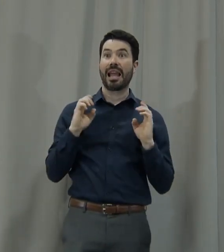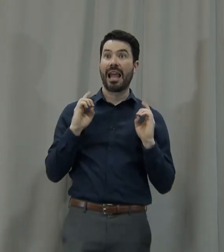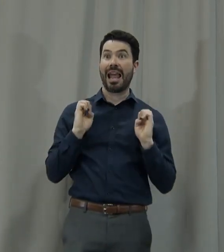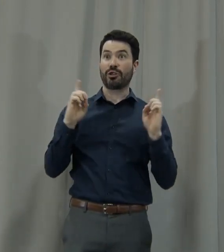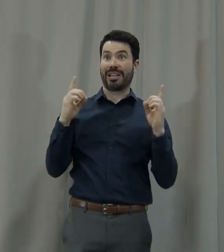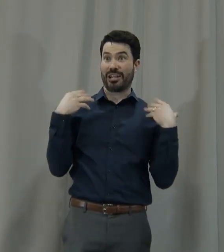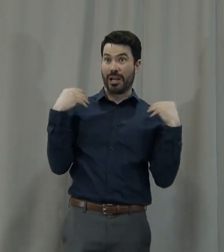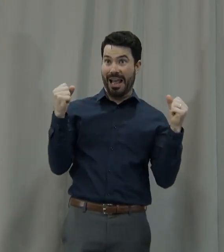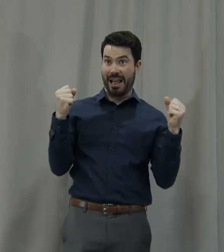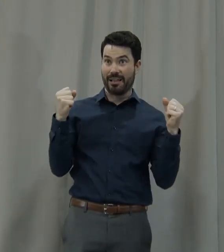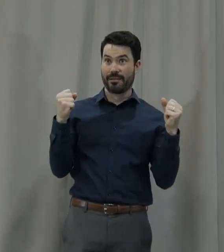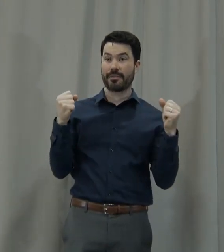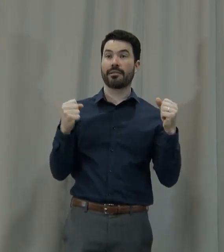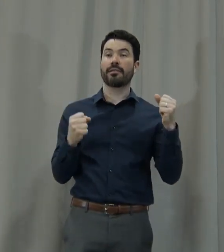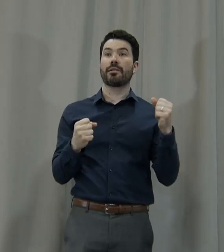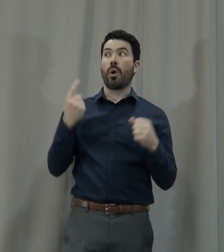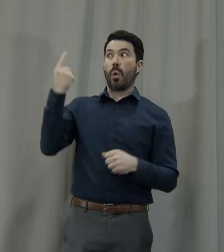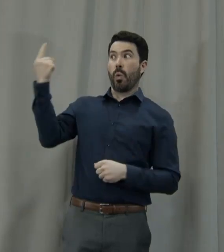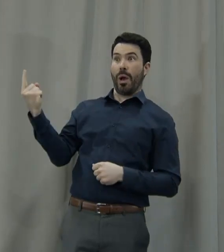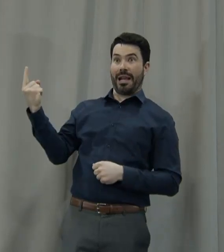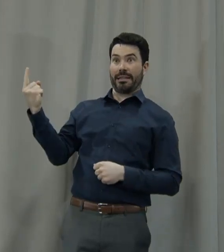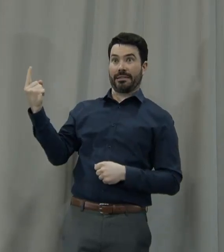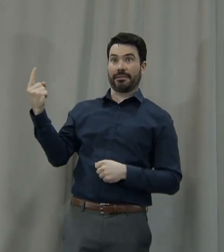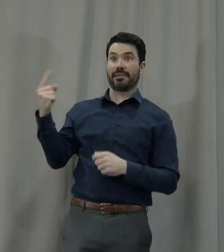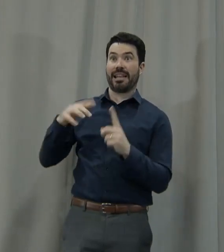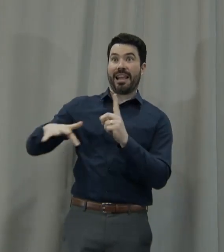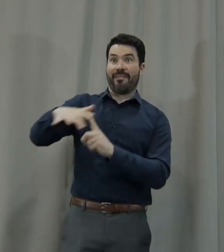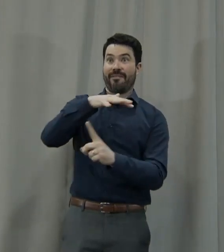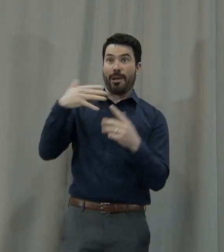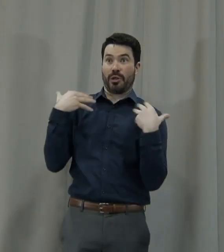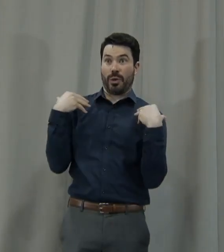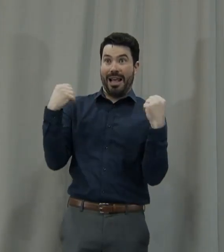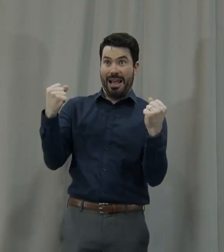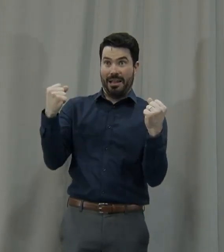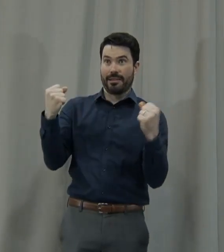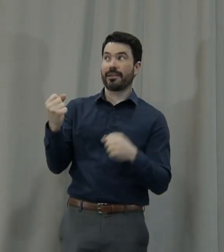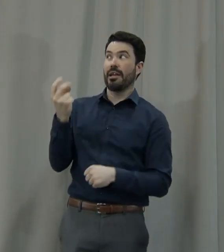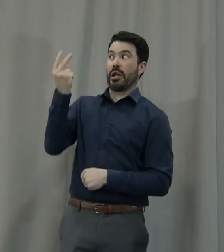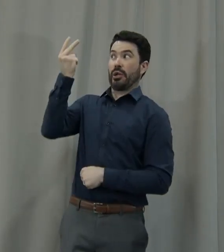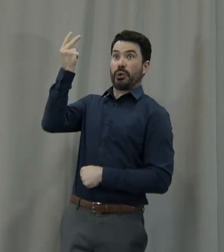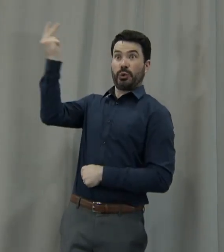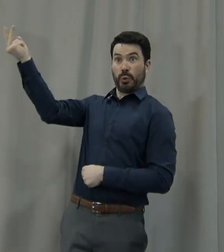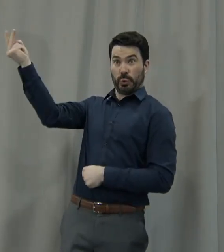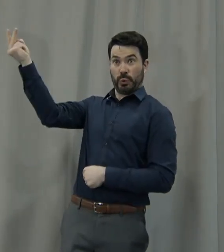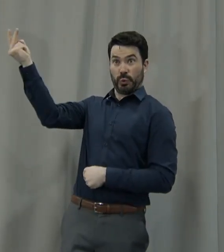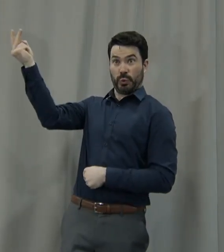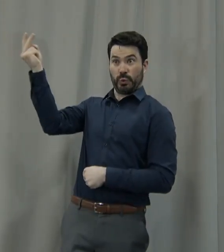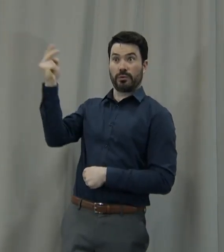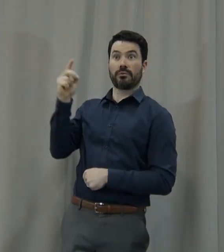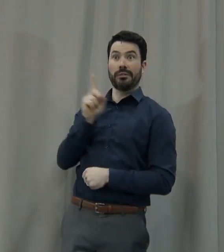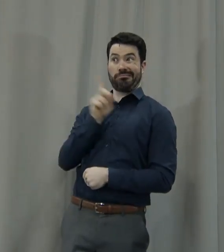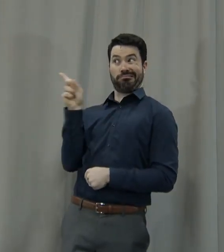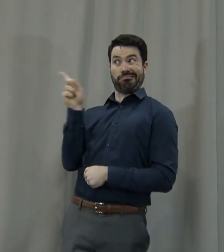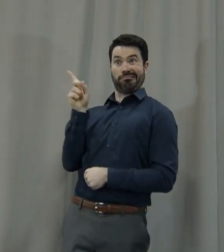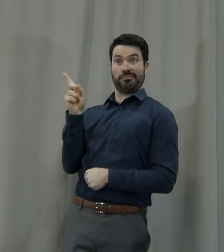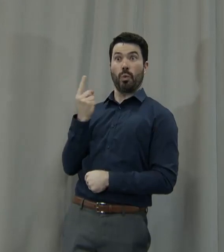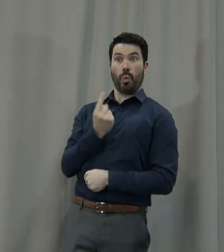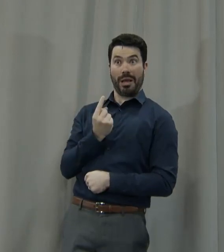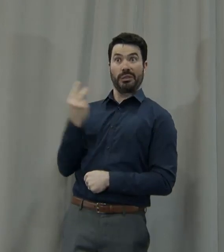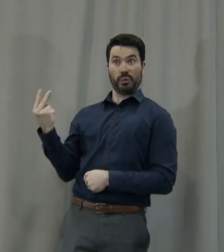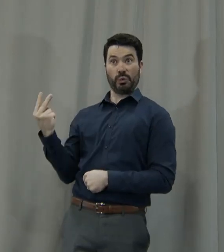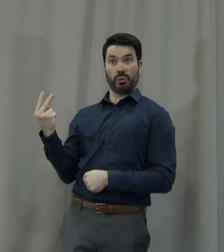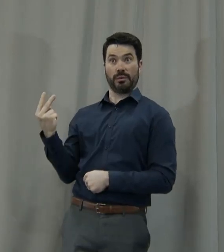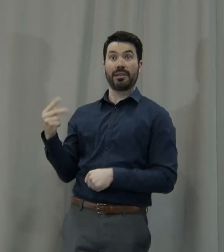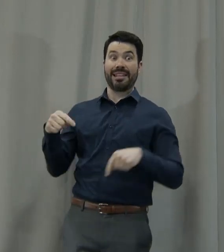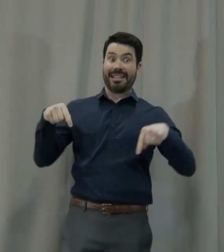1. Environmental justice and health is in breakout room 2. I believe those are out and to your right. So please stay